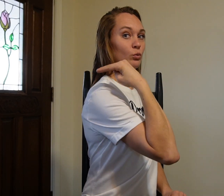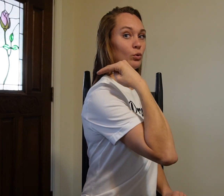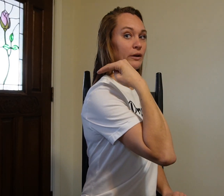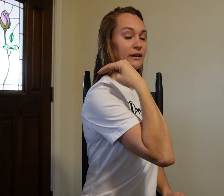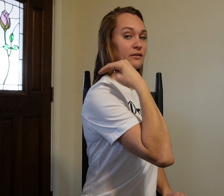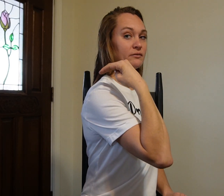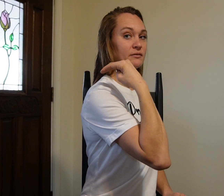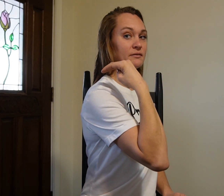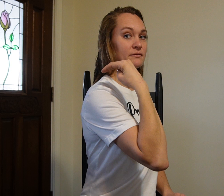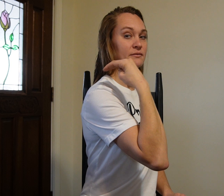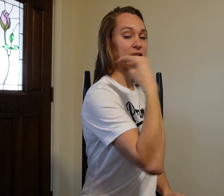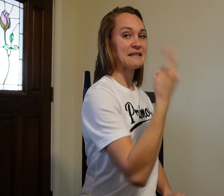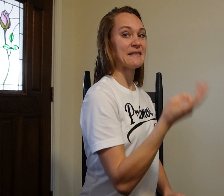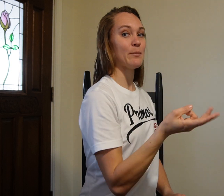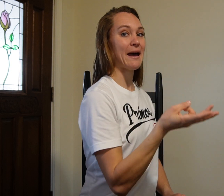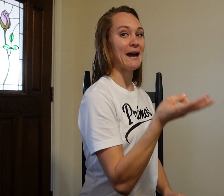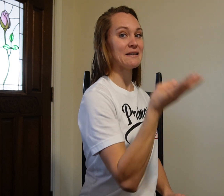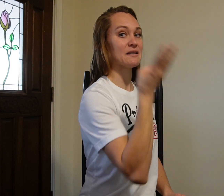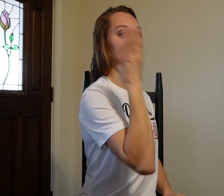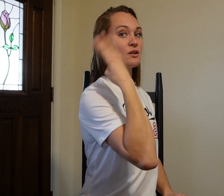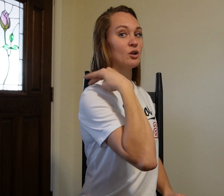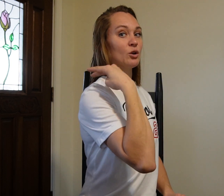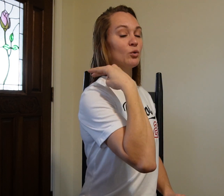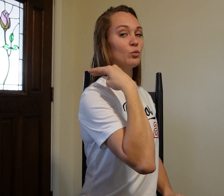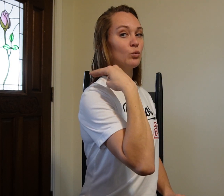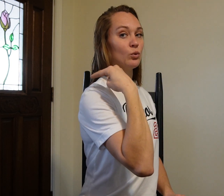Would. It's in the past. Would.